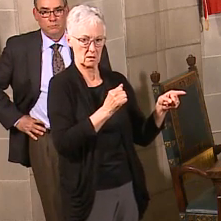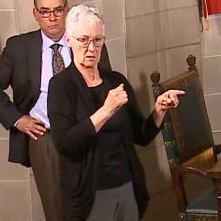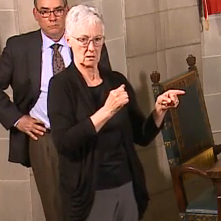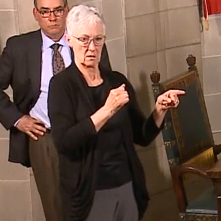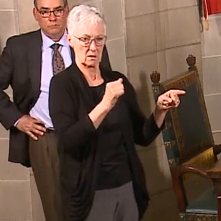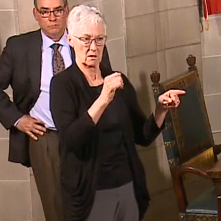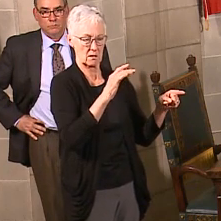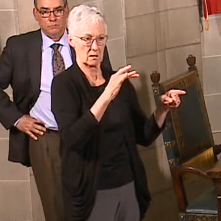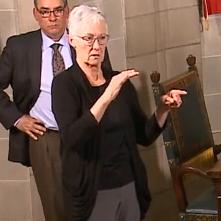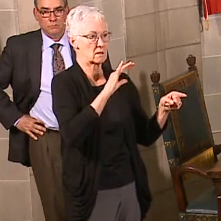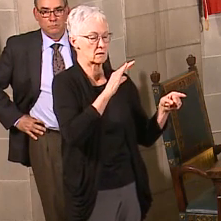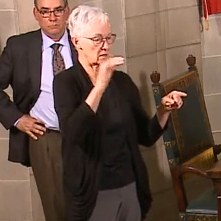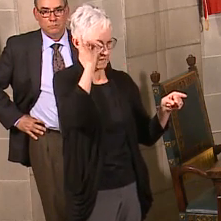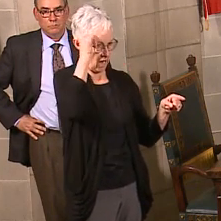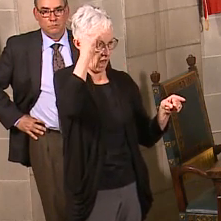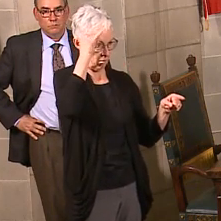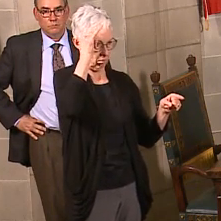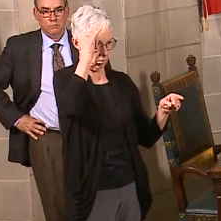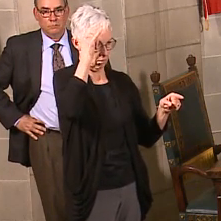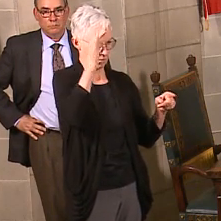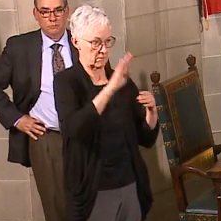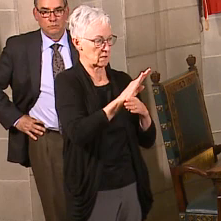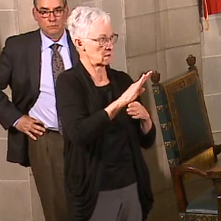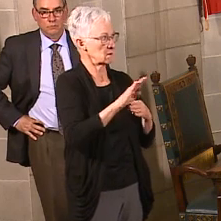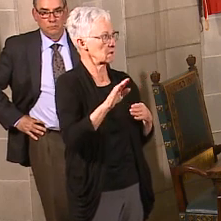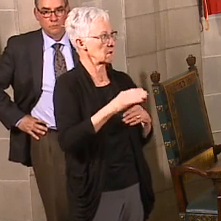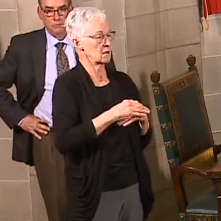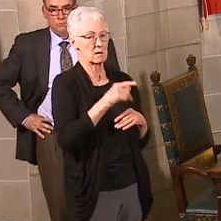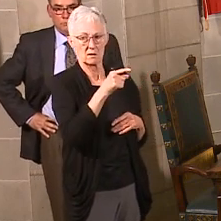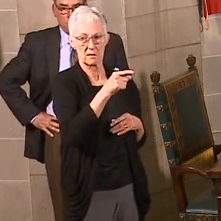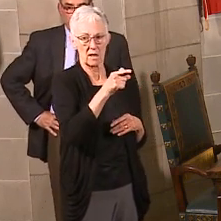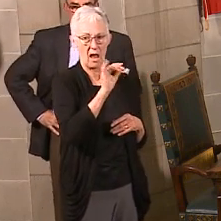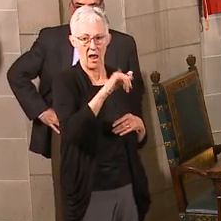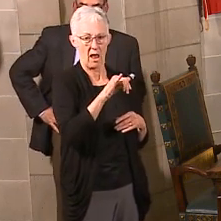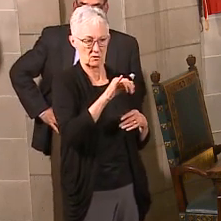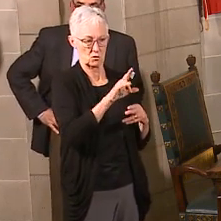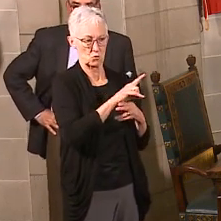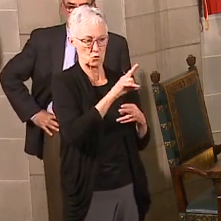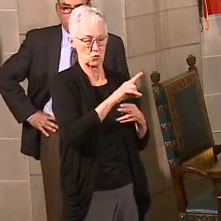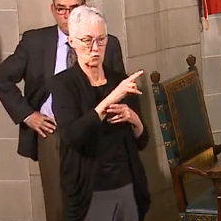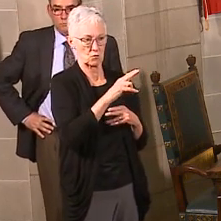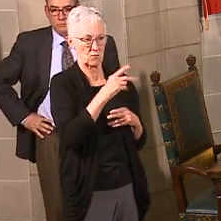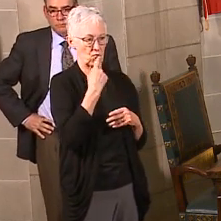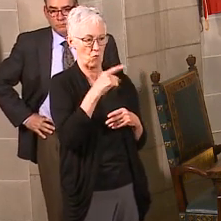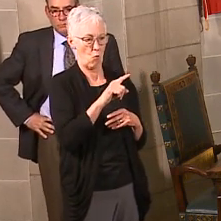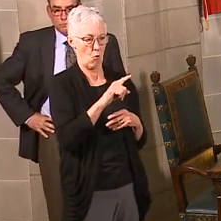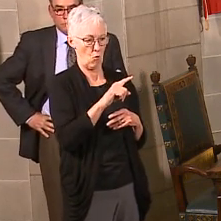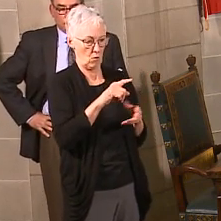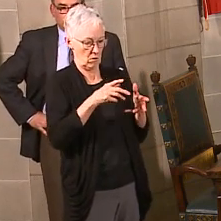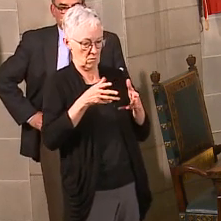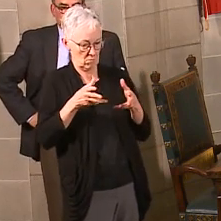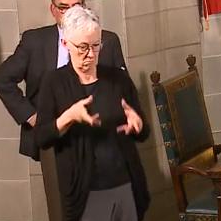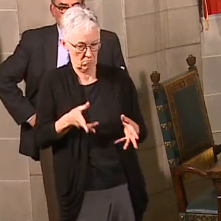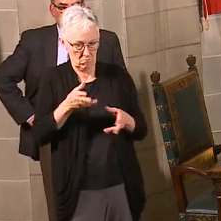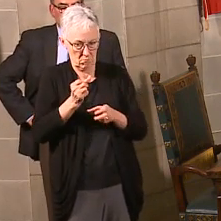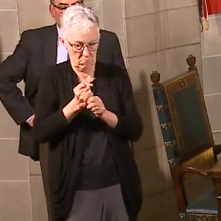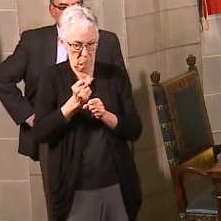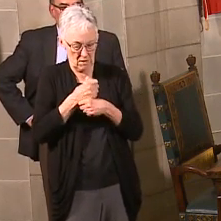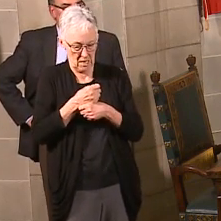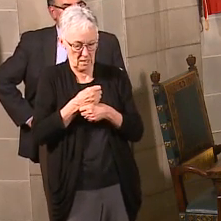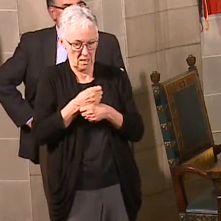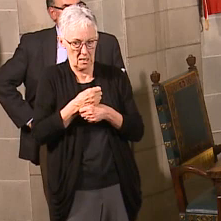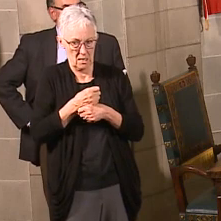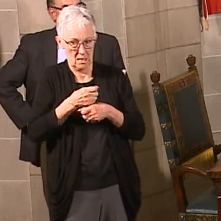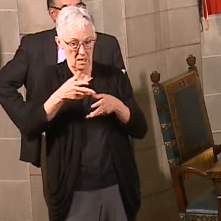dried distillers grains as part of the, or any distillers grains, as a part of the process, as a byproduct that then gets fed as a high-protein